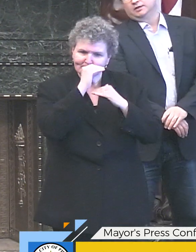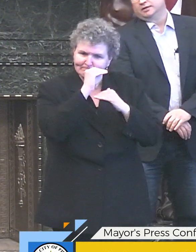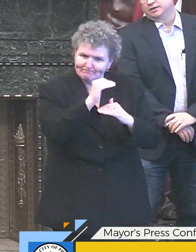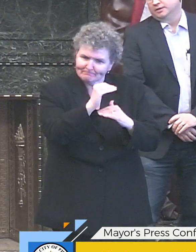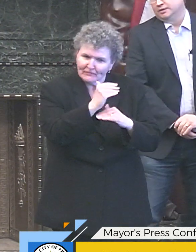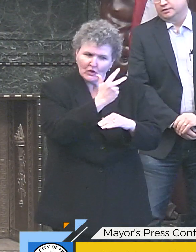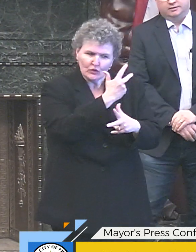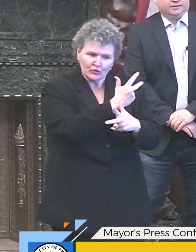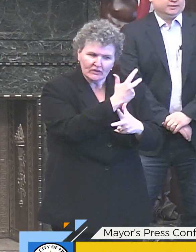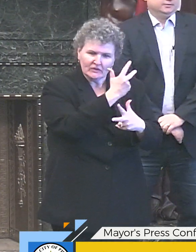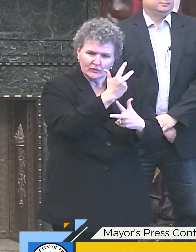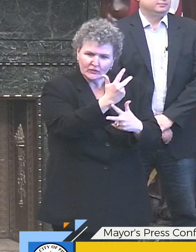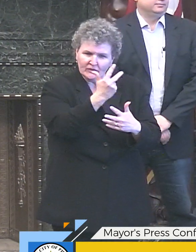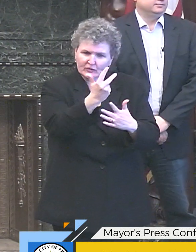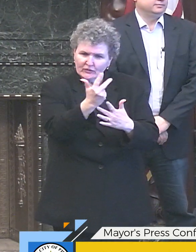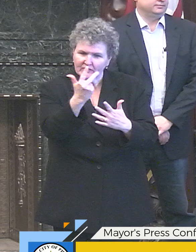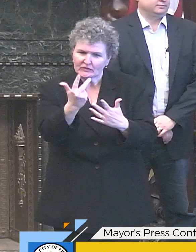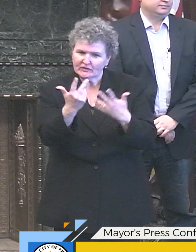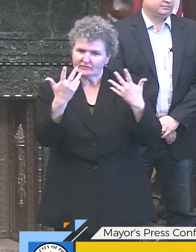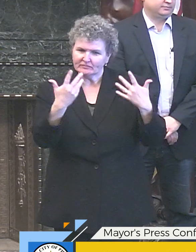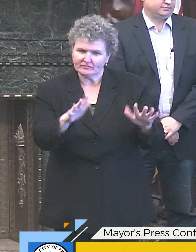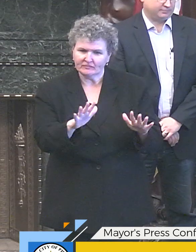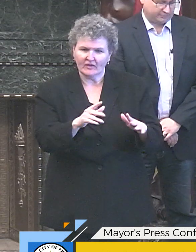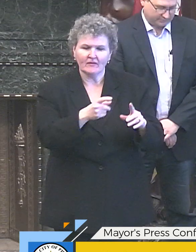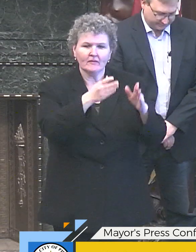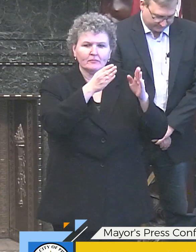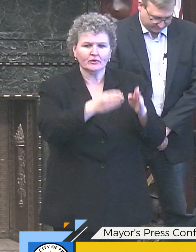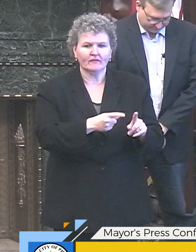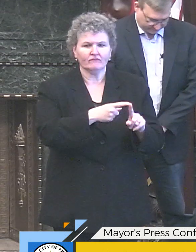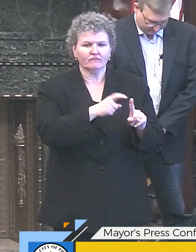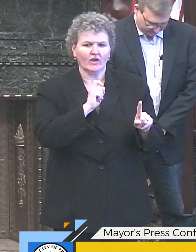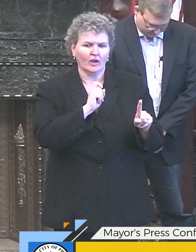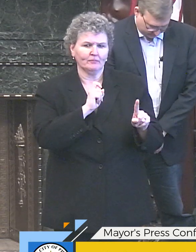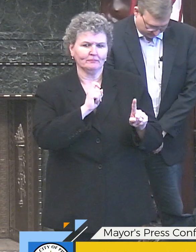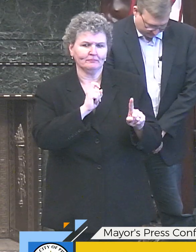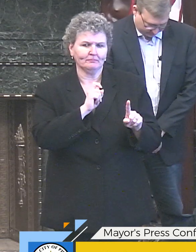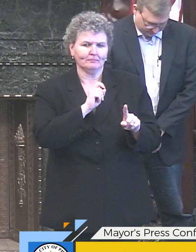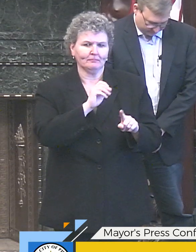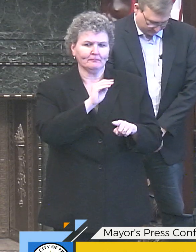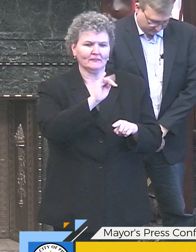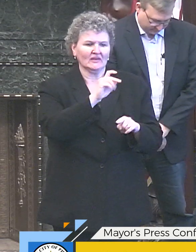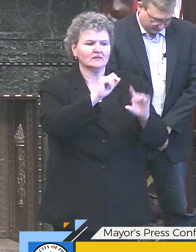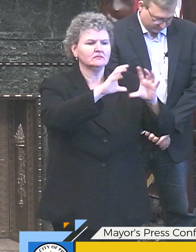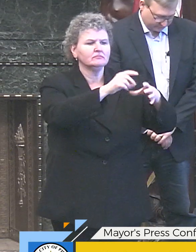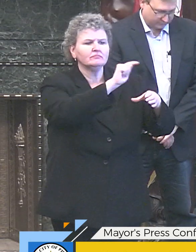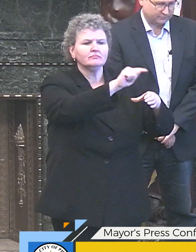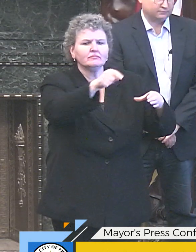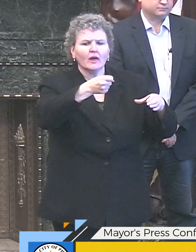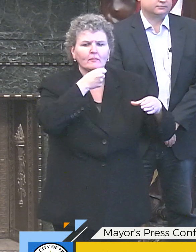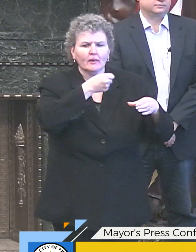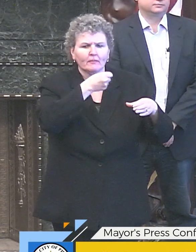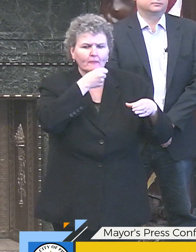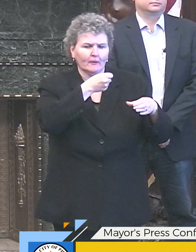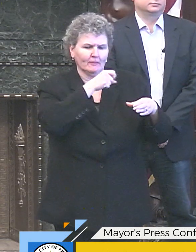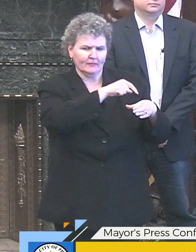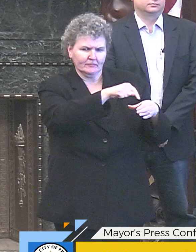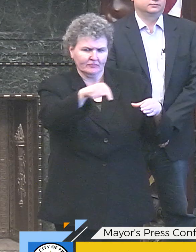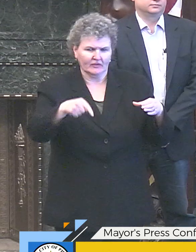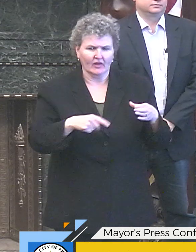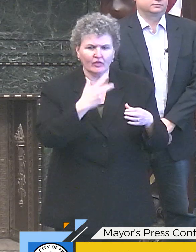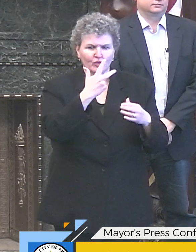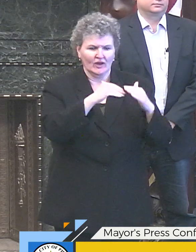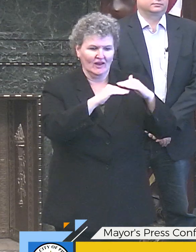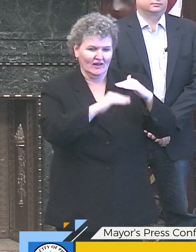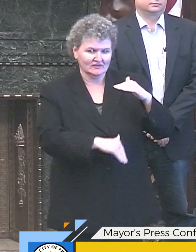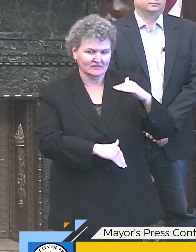just one representative from each media outlet, and we're asking you to limit your questions to 3 or fewer. We will definitely do a second round